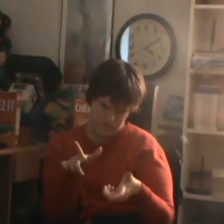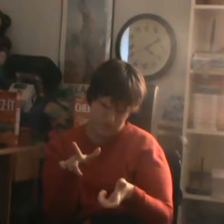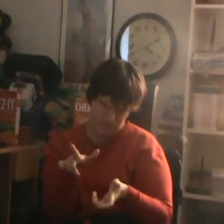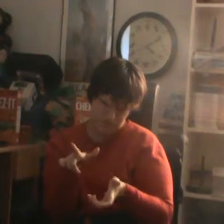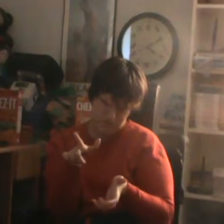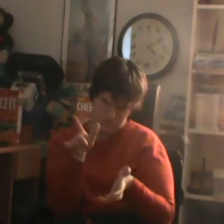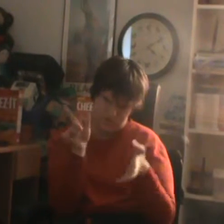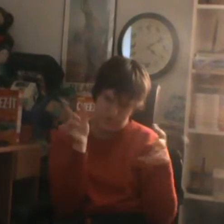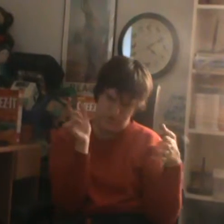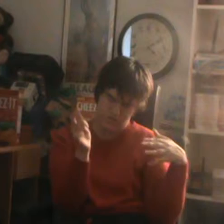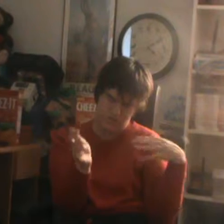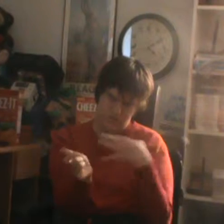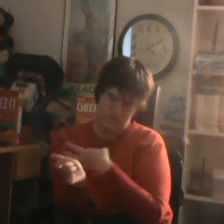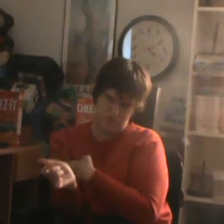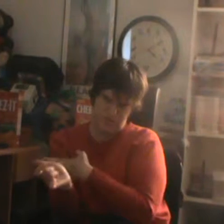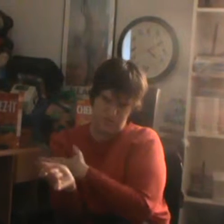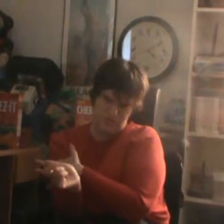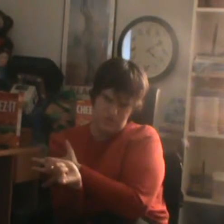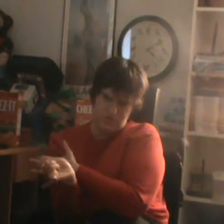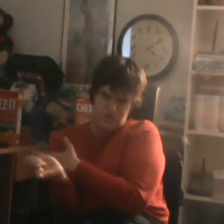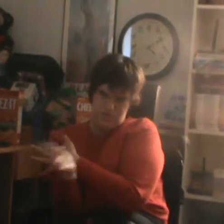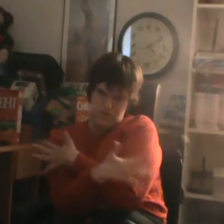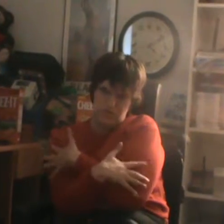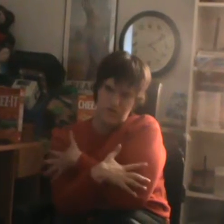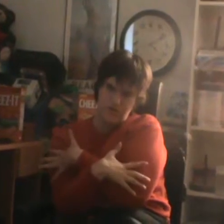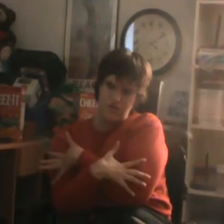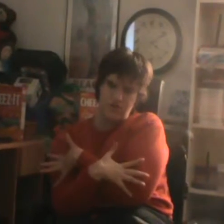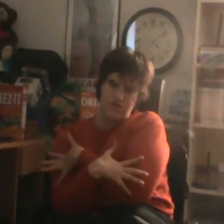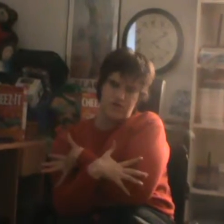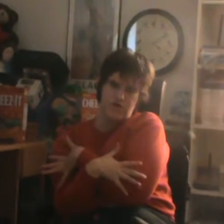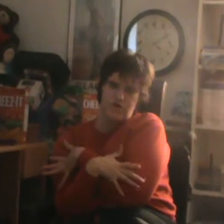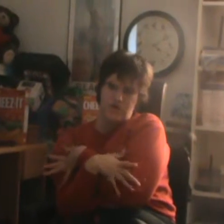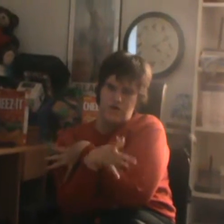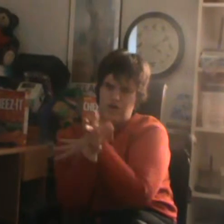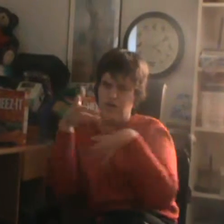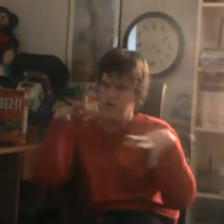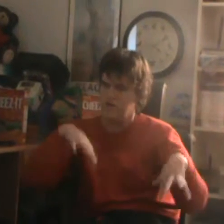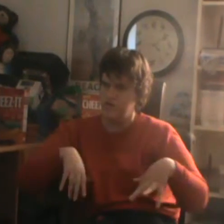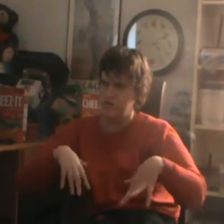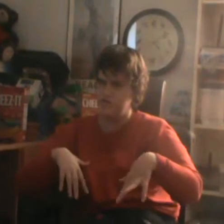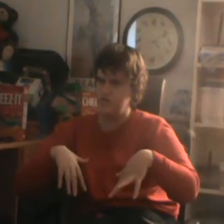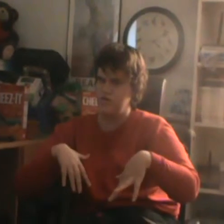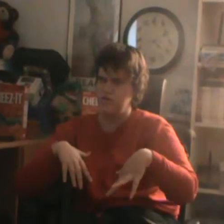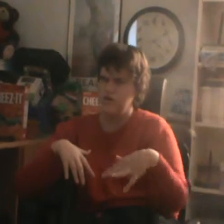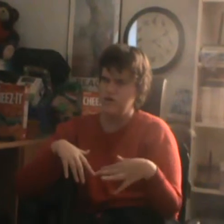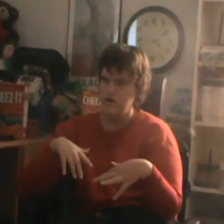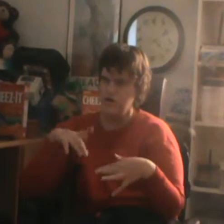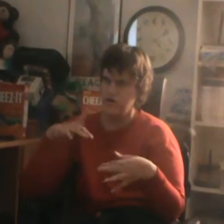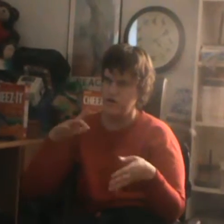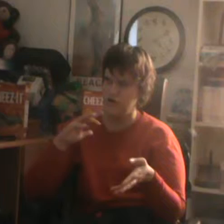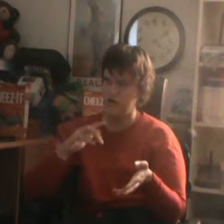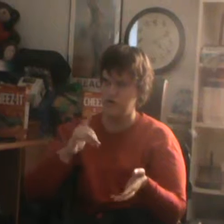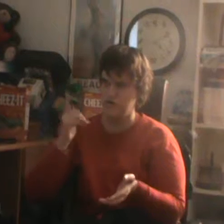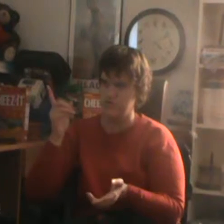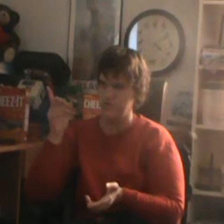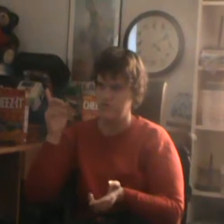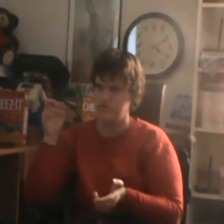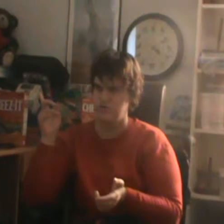could be. And everything he ever did, he always did with love. And I'm proud today to see I'm a son.